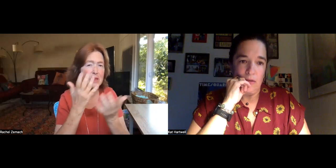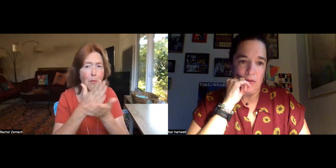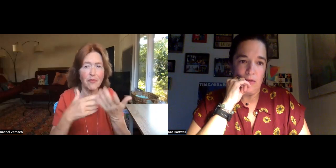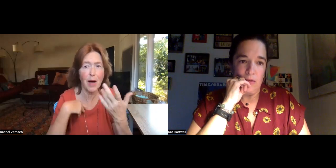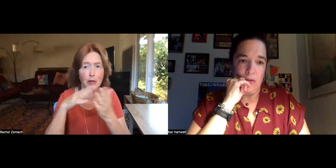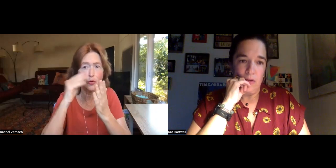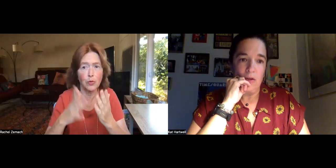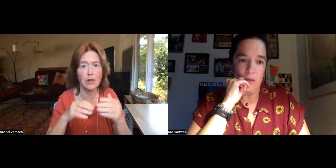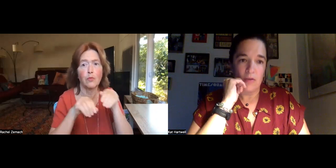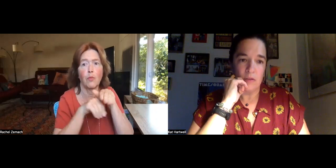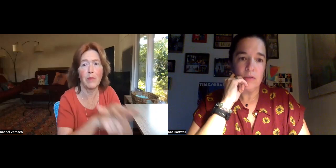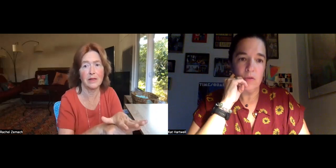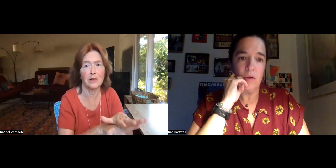Some of my students meant